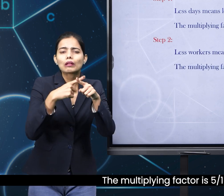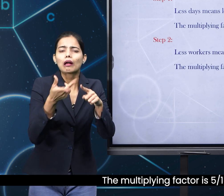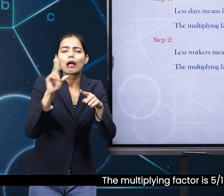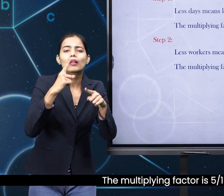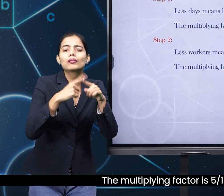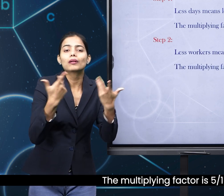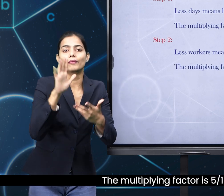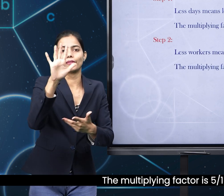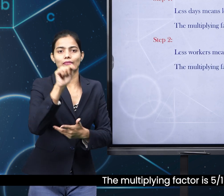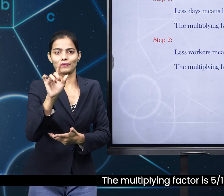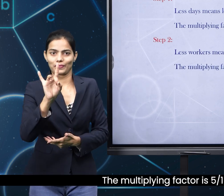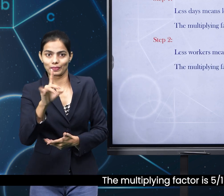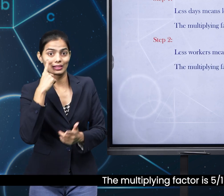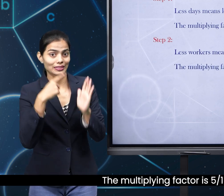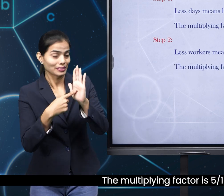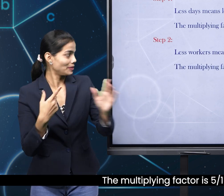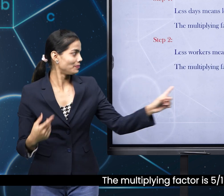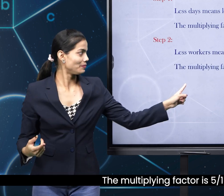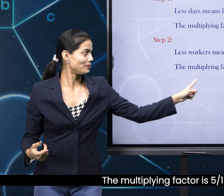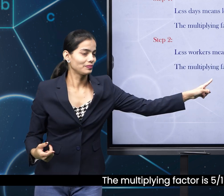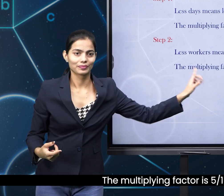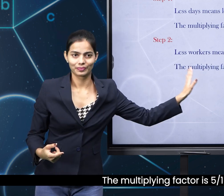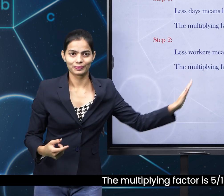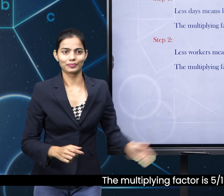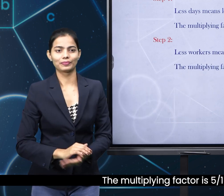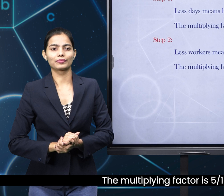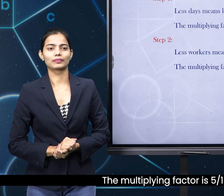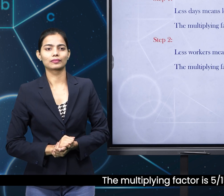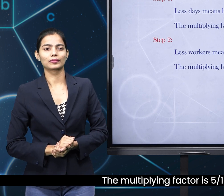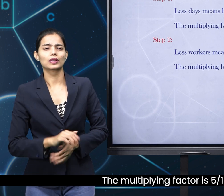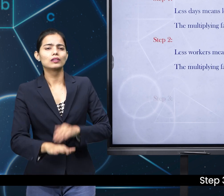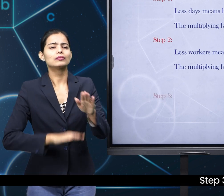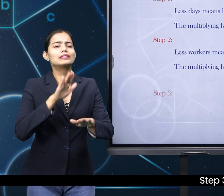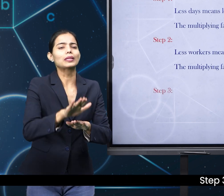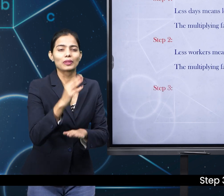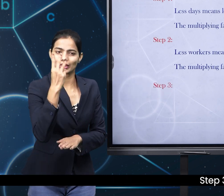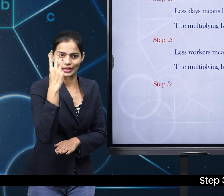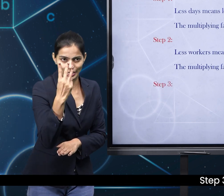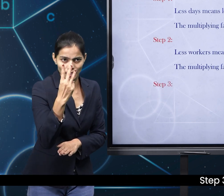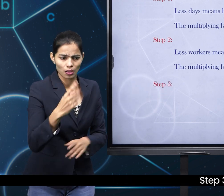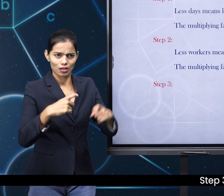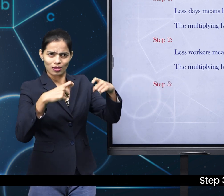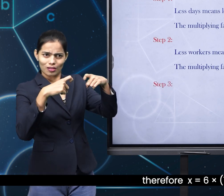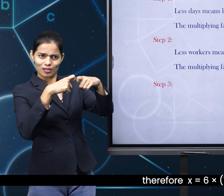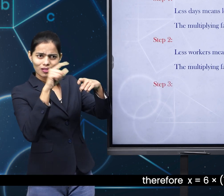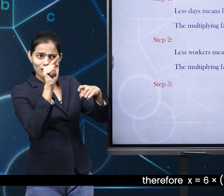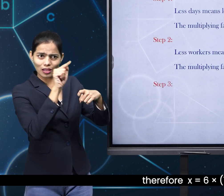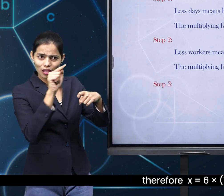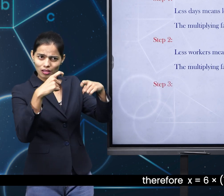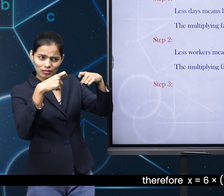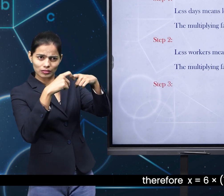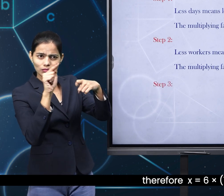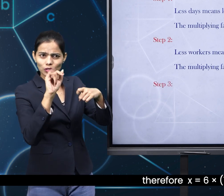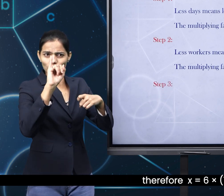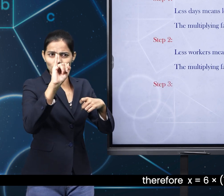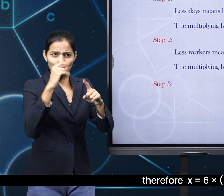multiplying factor is 5 by 15. Take the reciprocal. Step 3. Therefore,